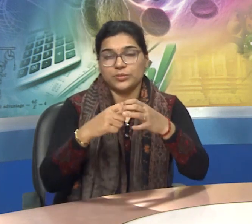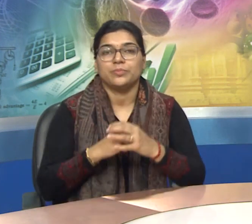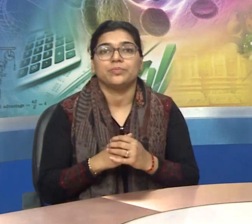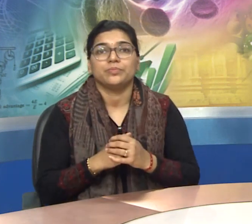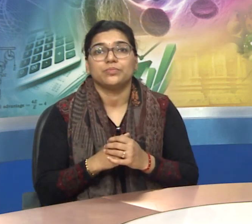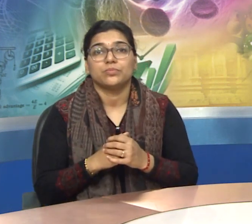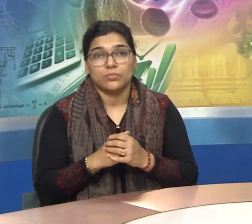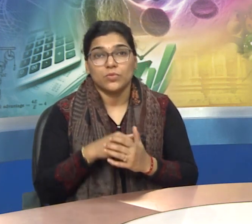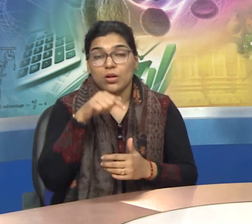Question 4.